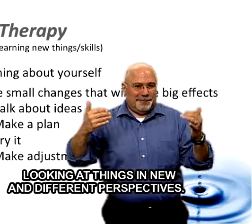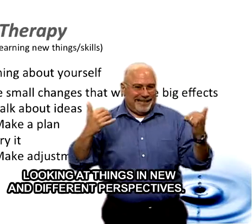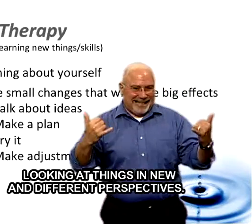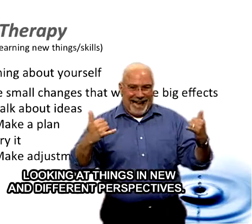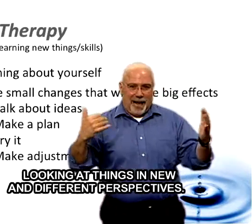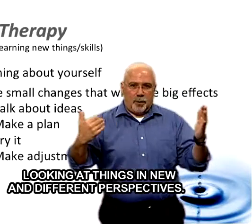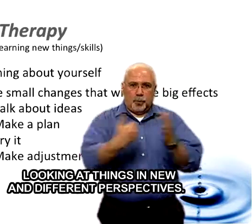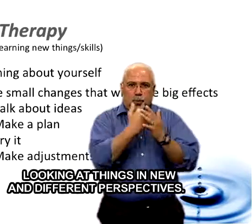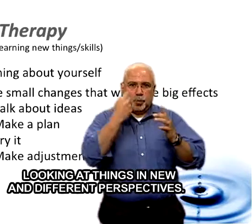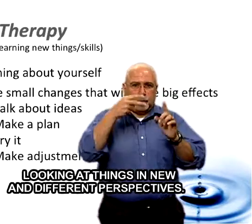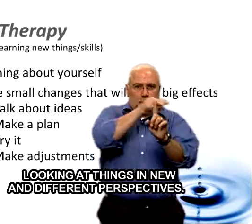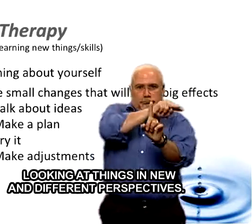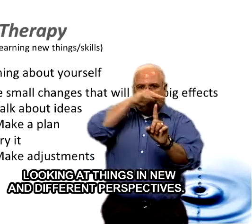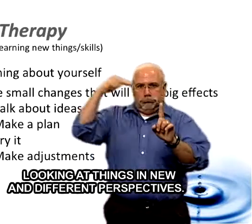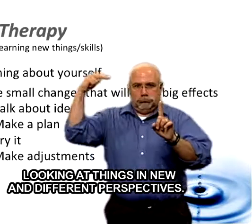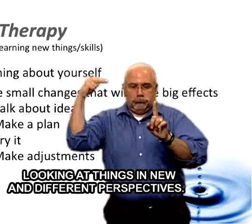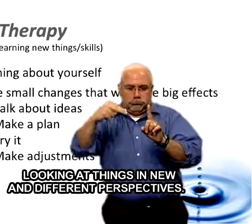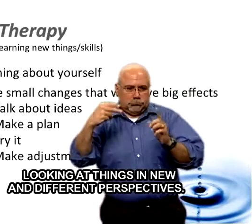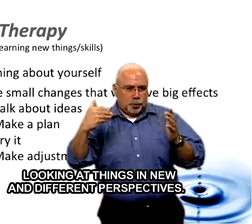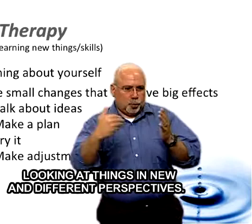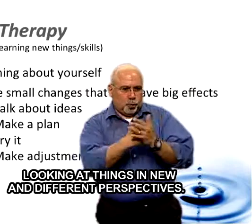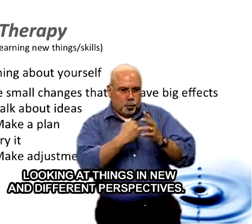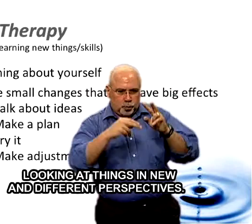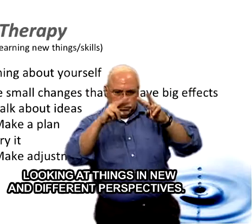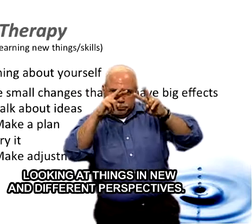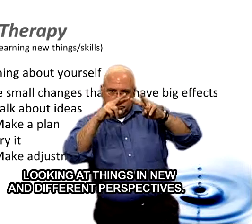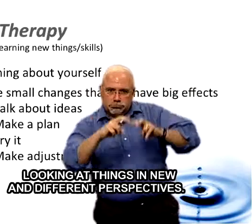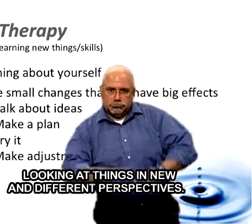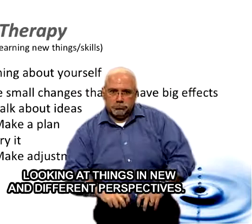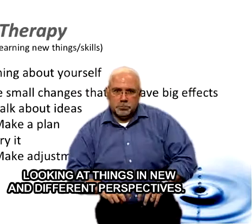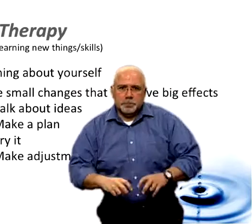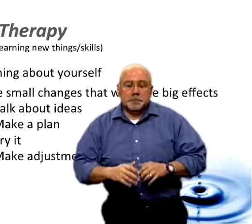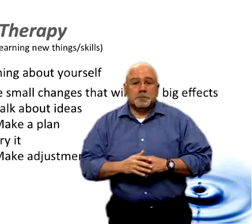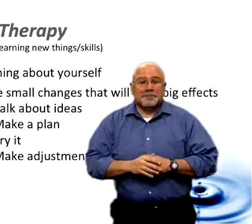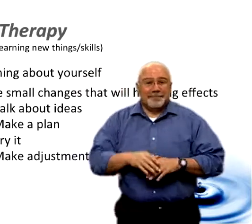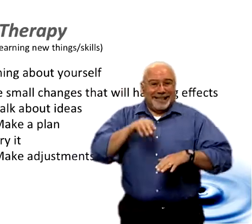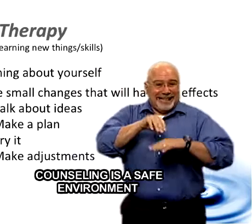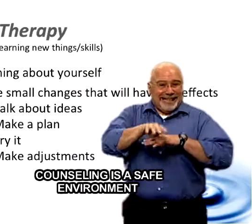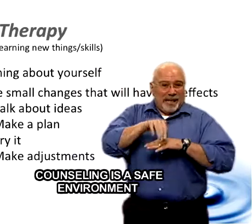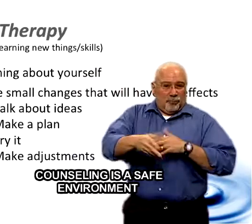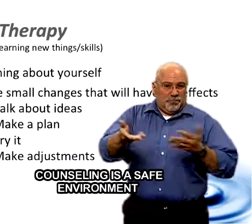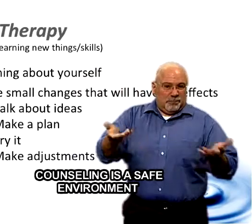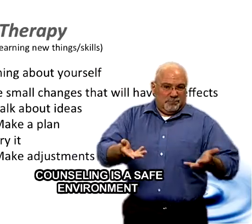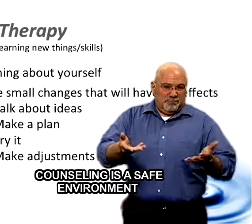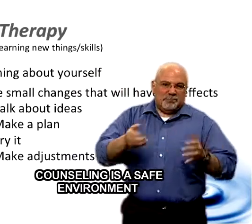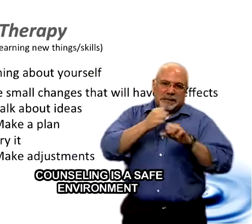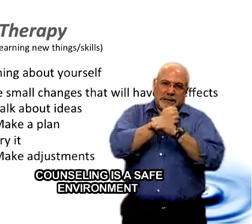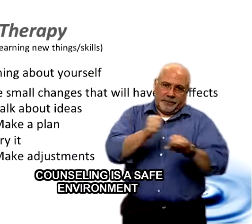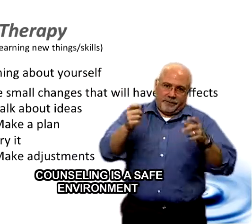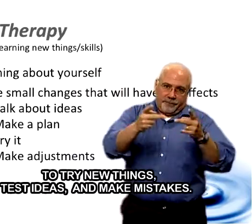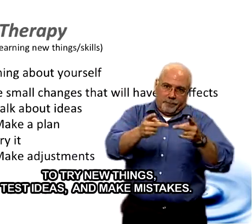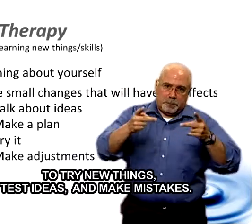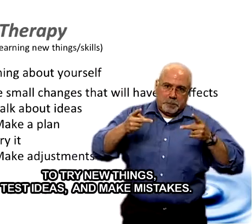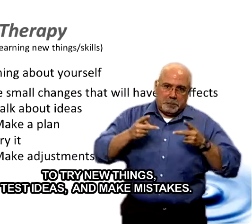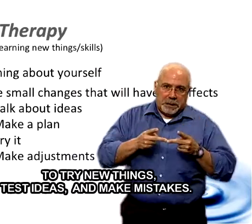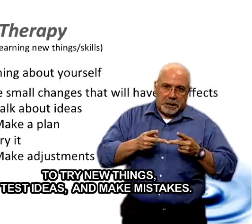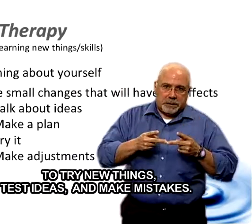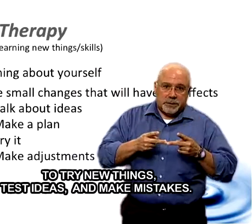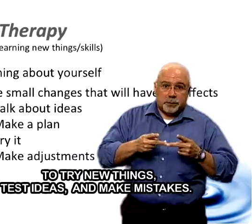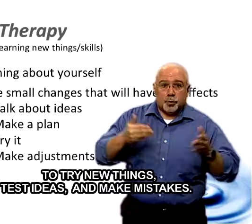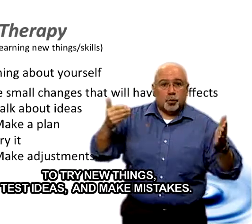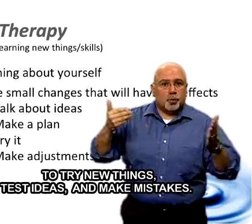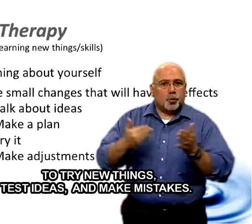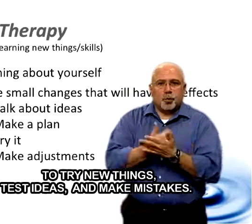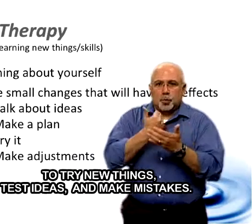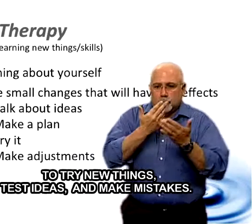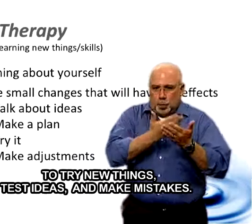Looking at things in new and different perspectives. Counseling is a safe environment to try